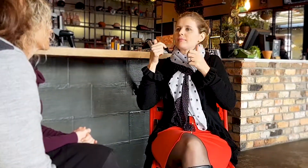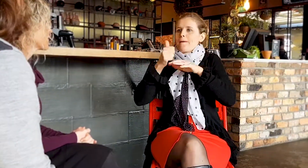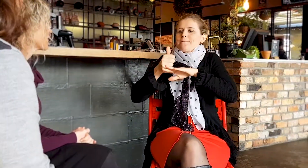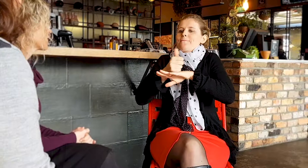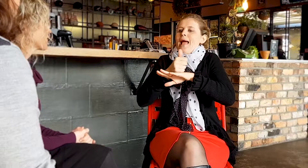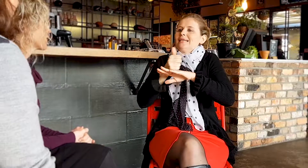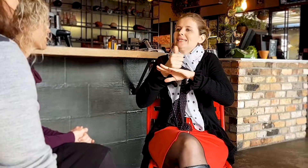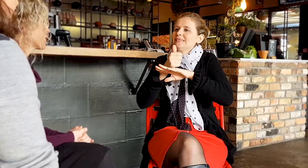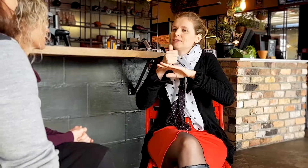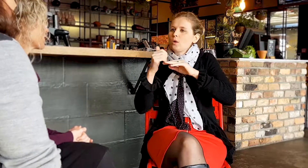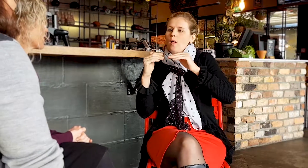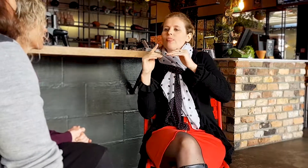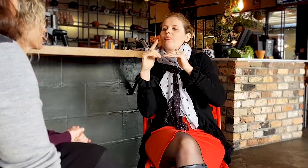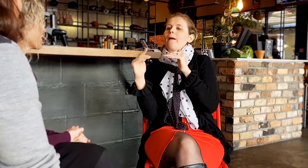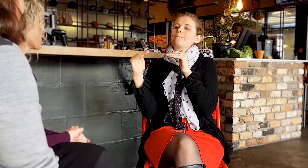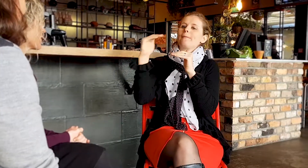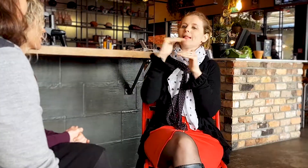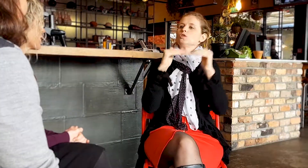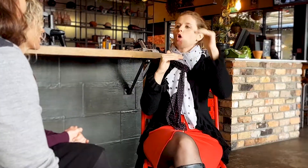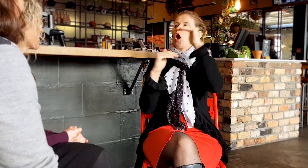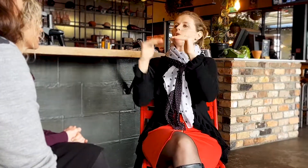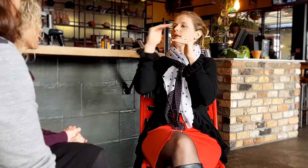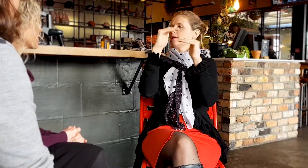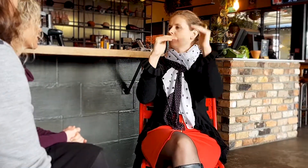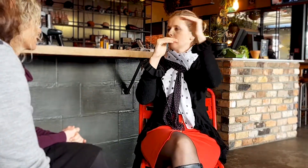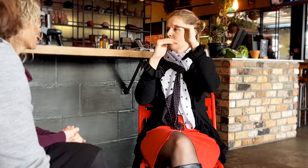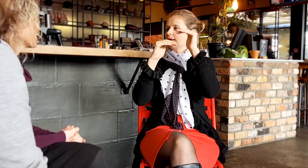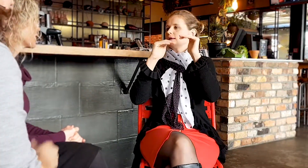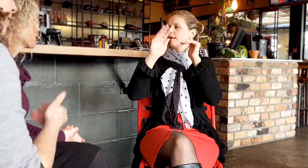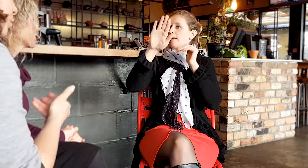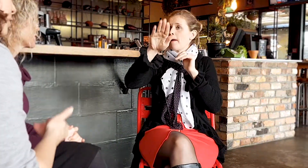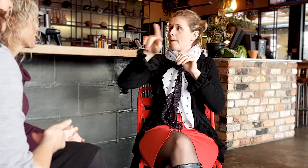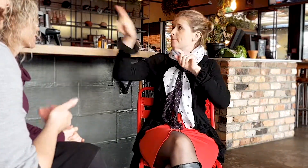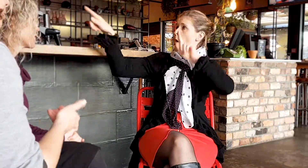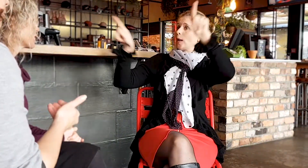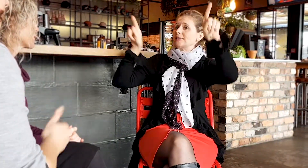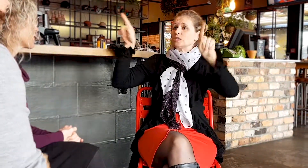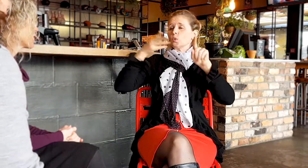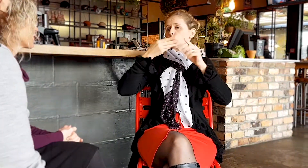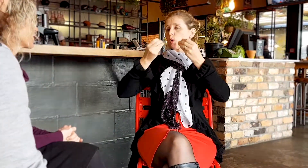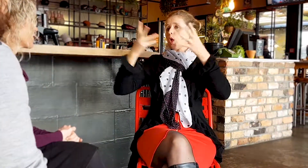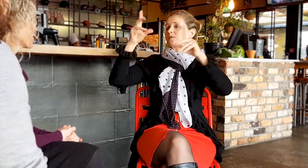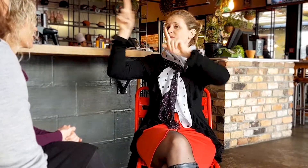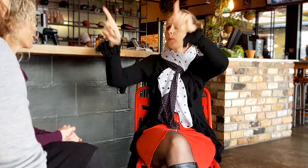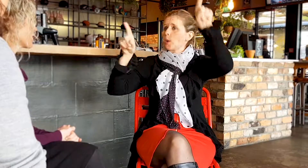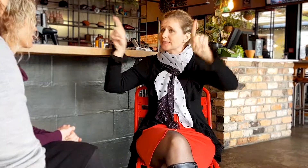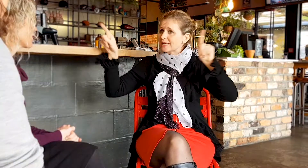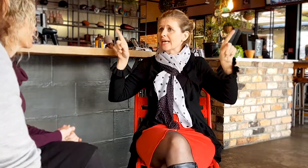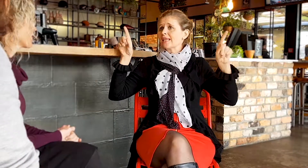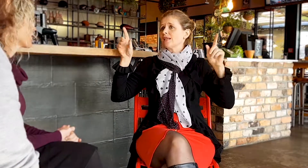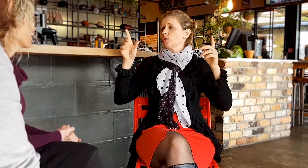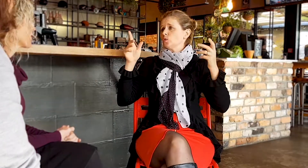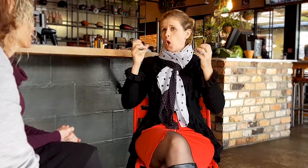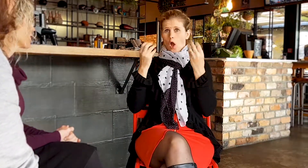if you're reinforcing that with a positive sign afterward, and then you just build from there. And of course using gesturing as